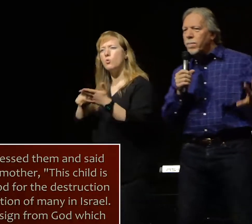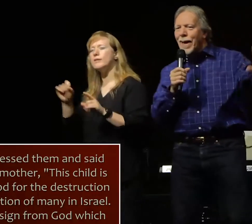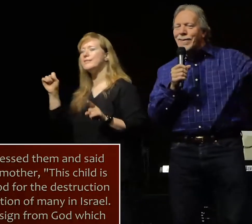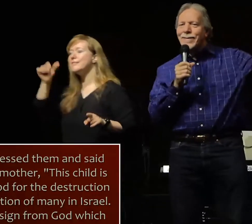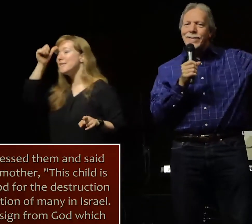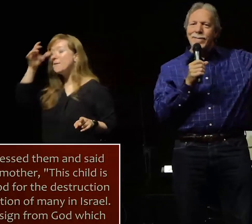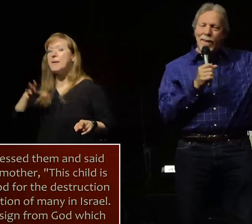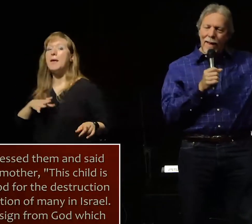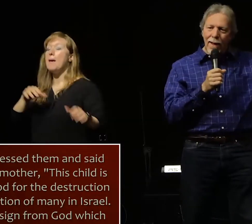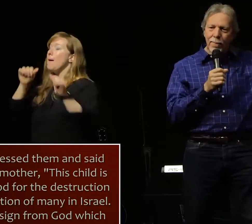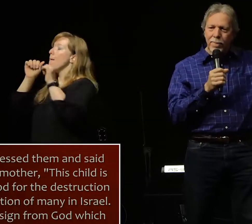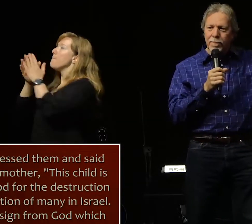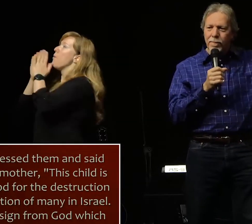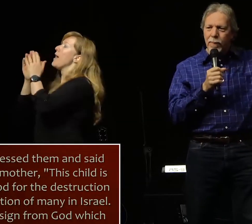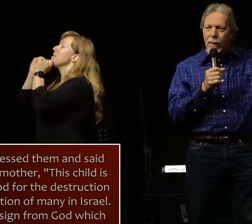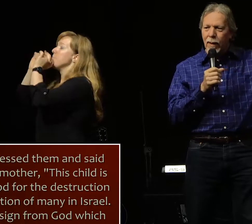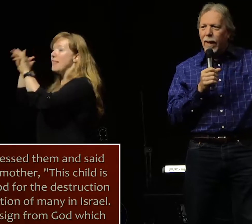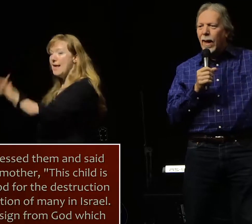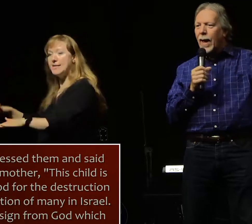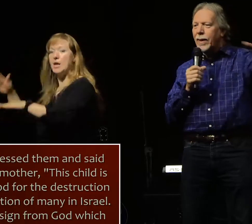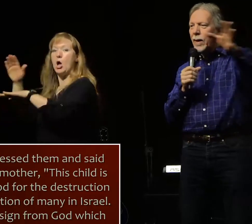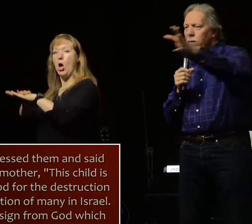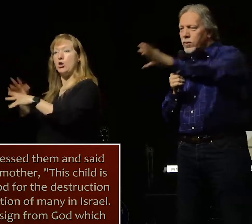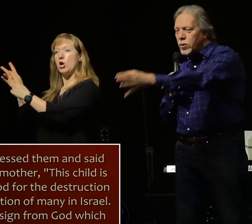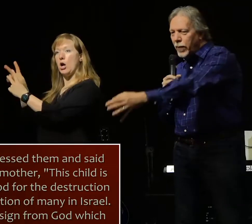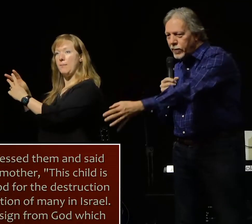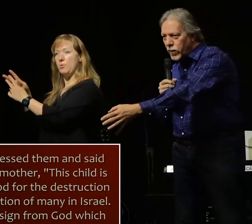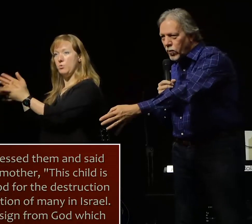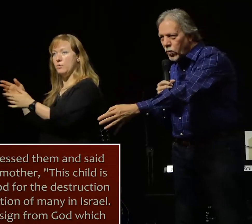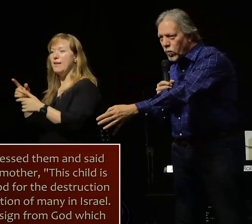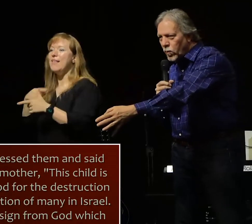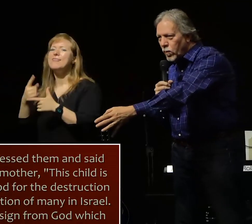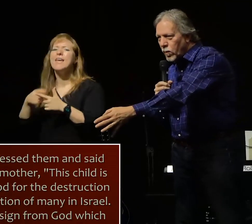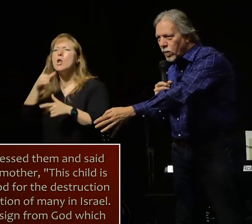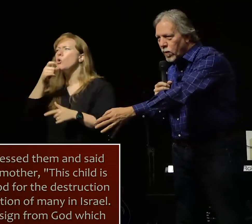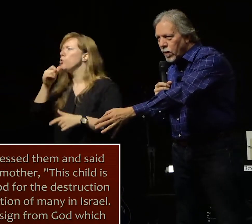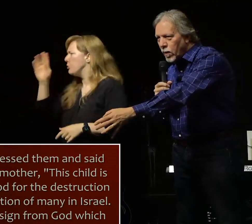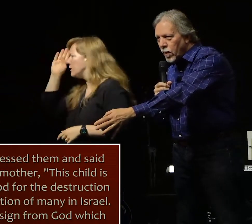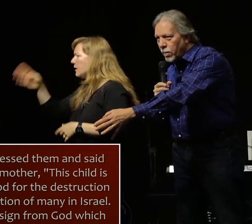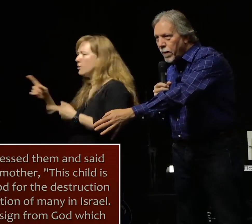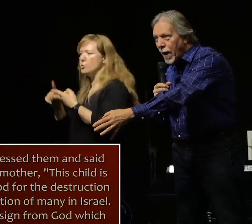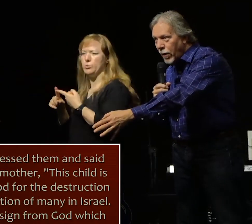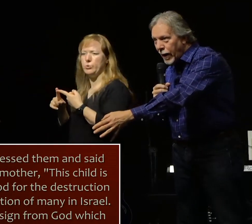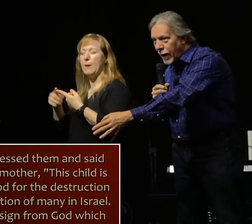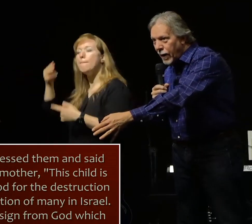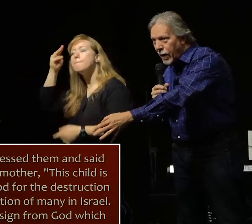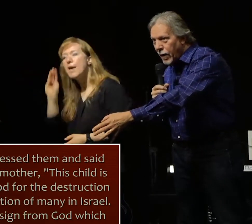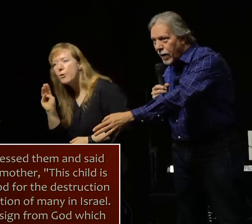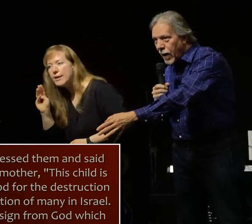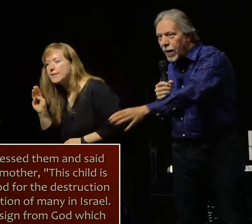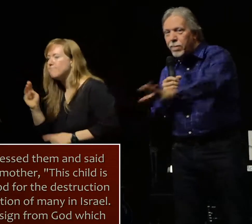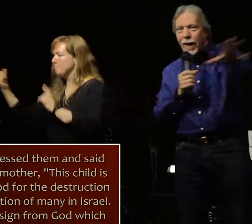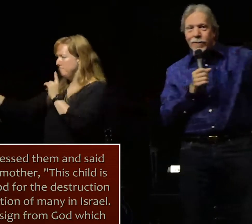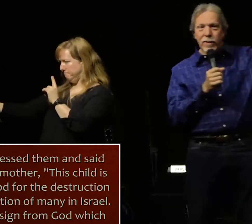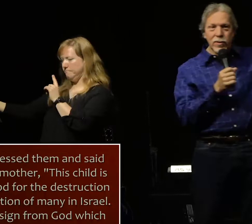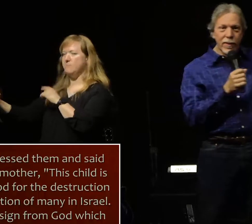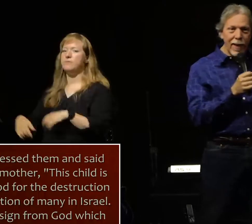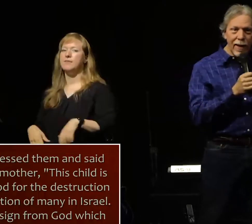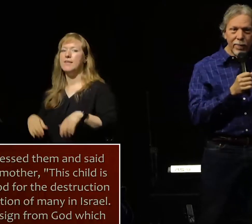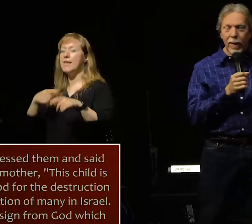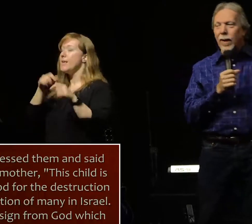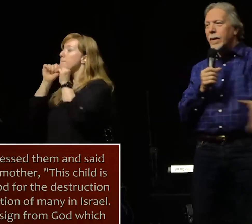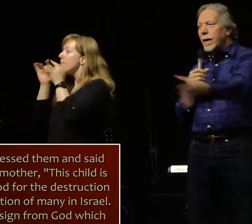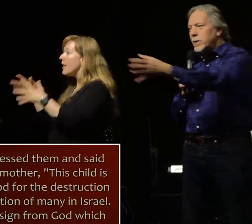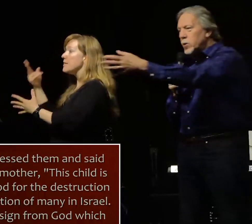Simeon blesses them, and then who does he speak to? Mary. He blesses